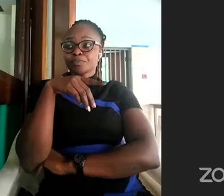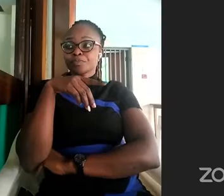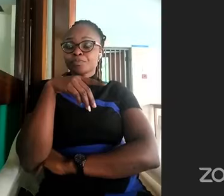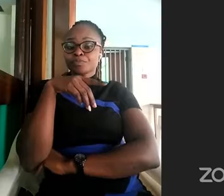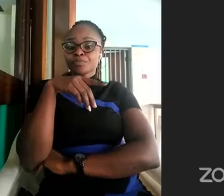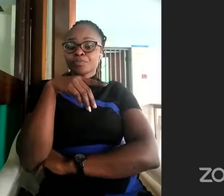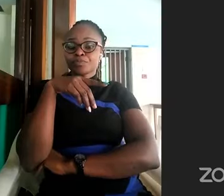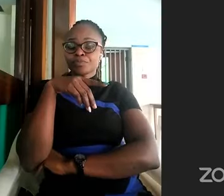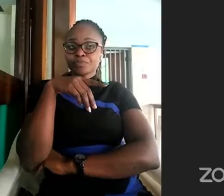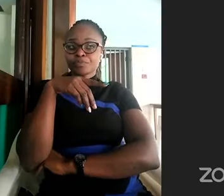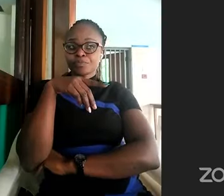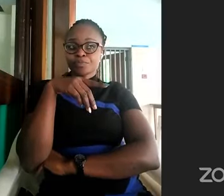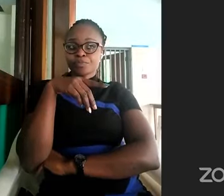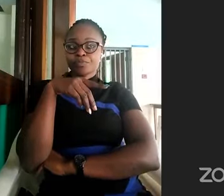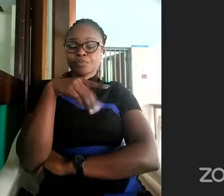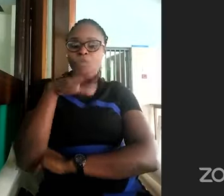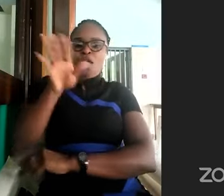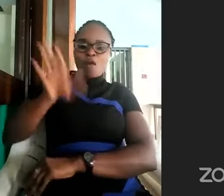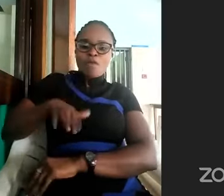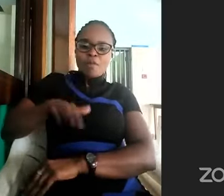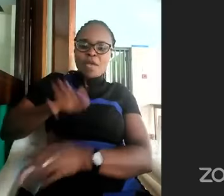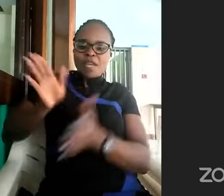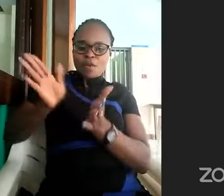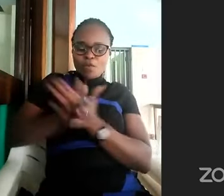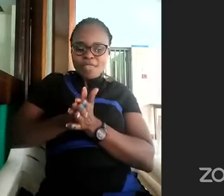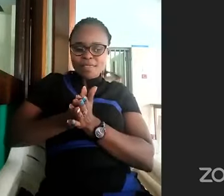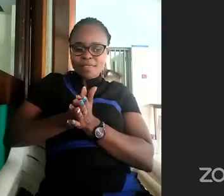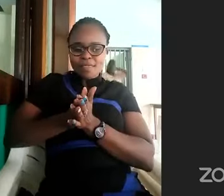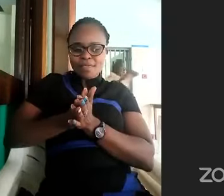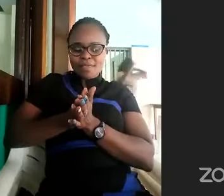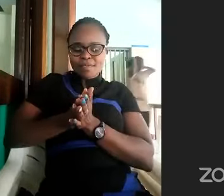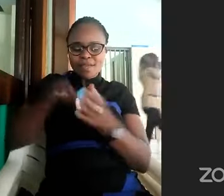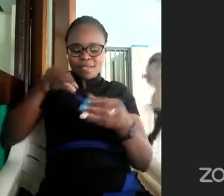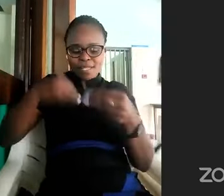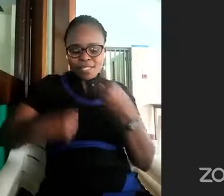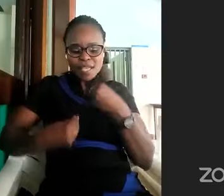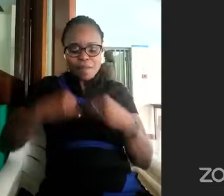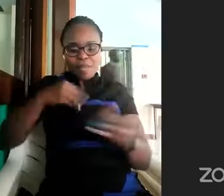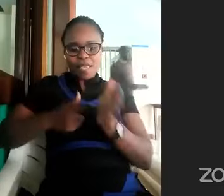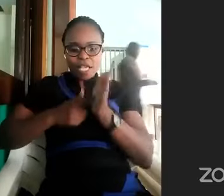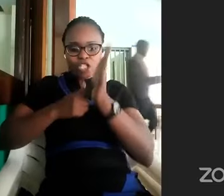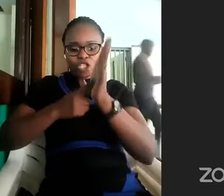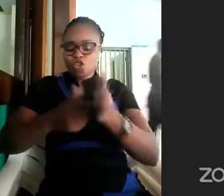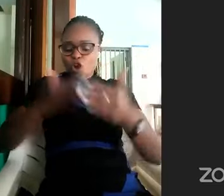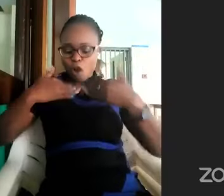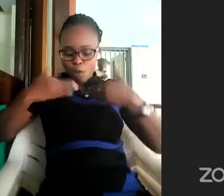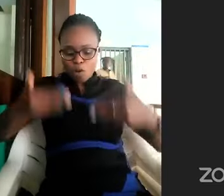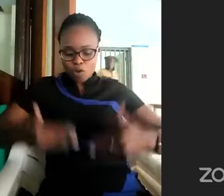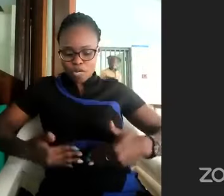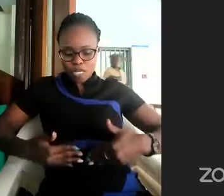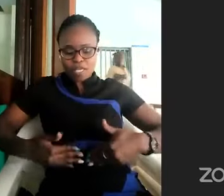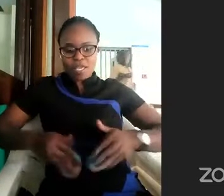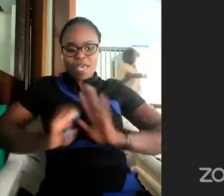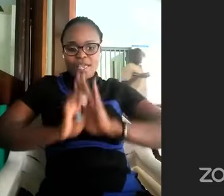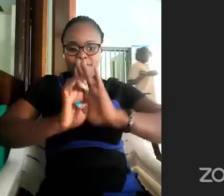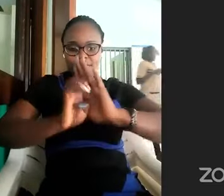with disability display their bodies? I think you can take that. And then there was also a question from